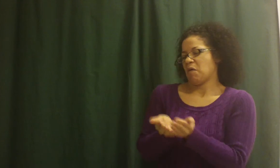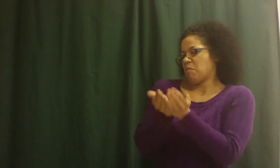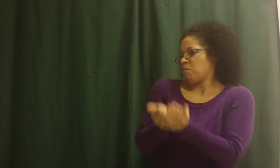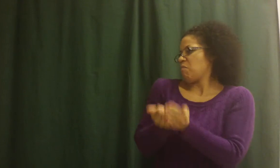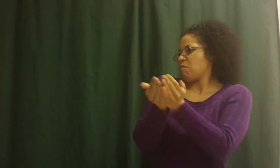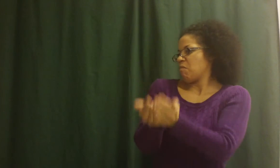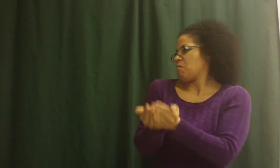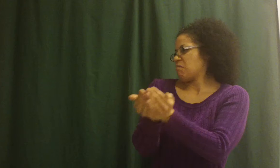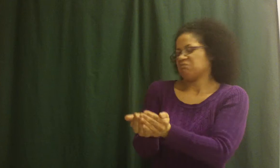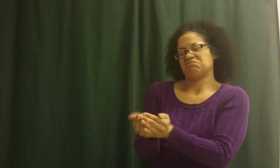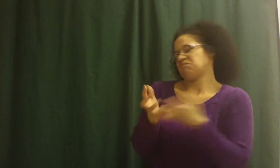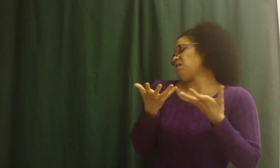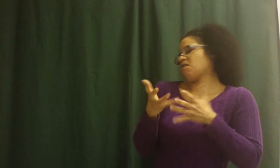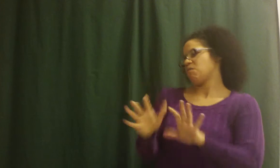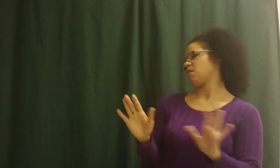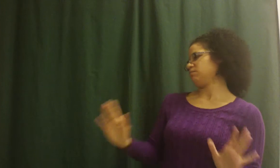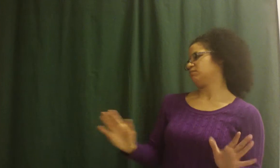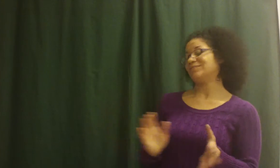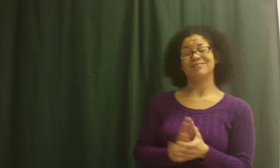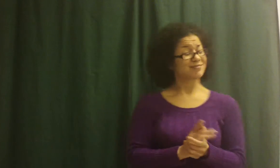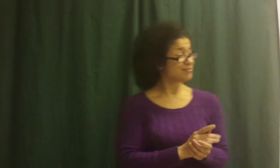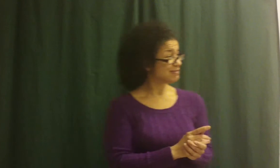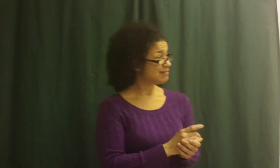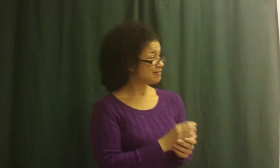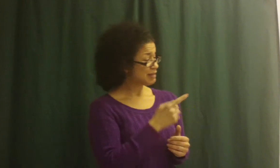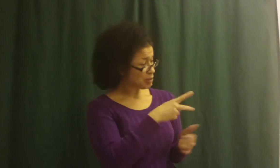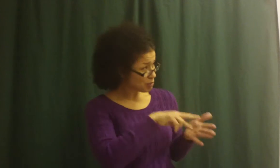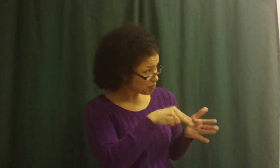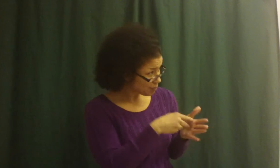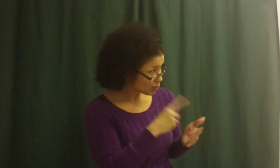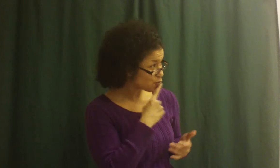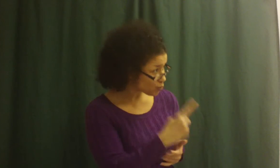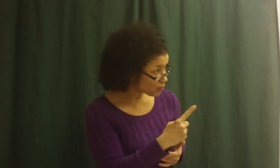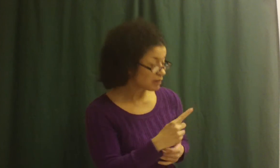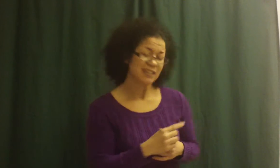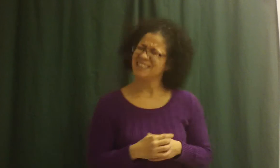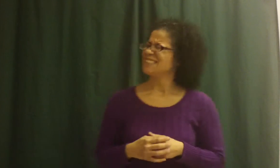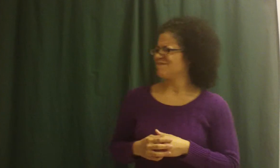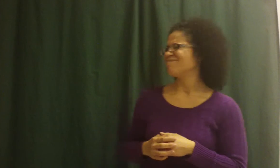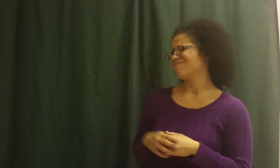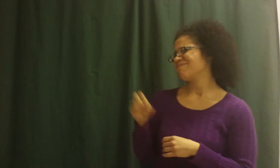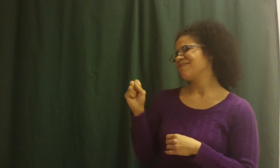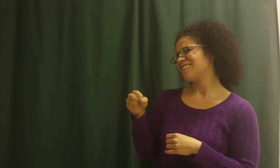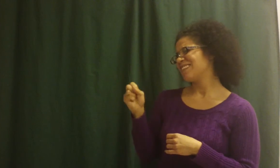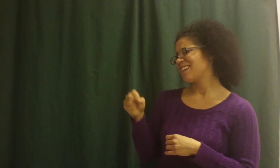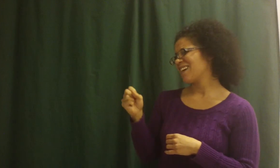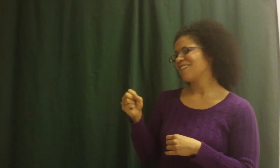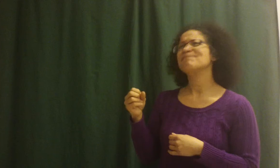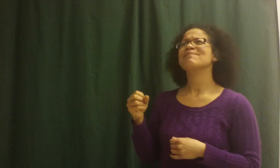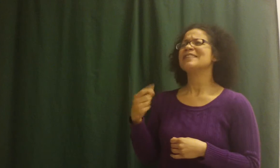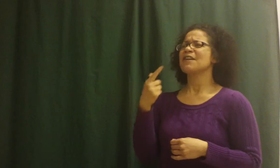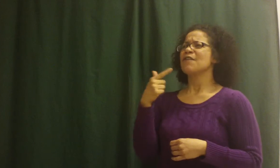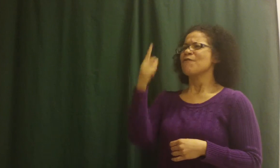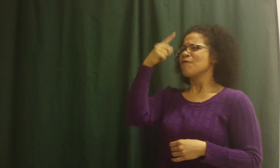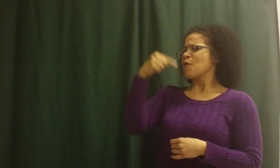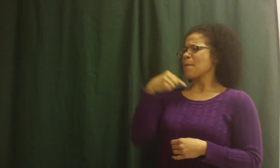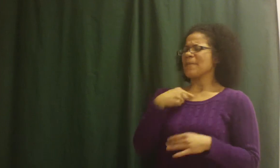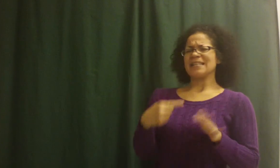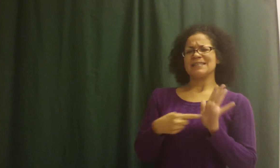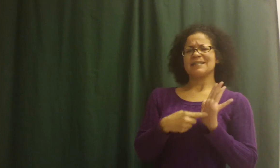said he did. To him, it would just be like being in a mall with a whole lot of people, and it would